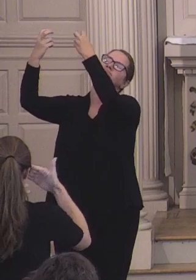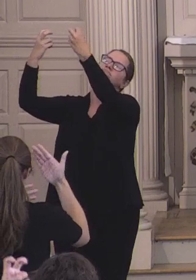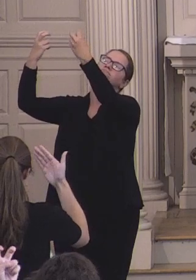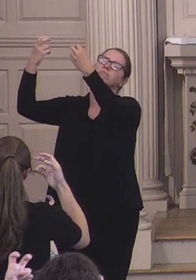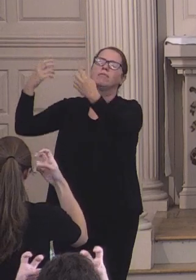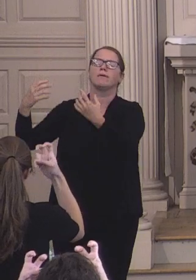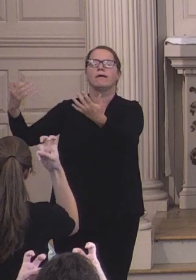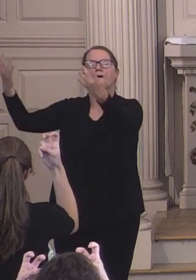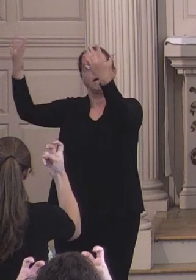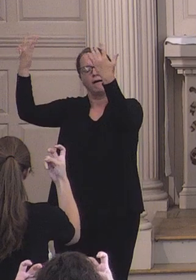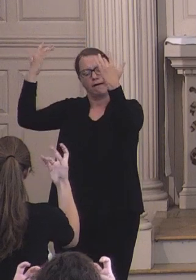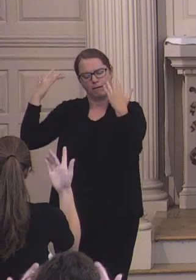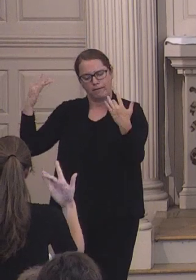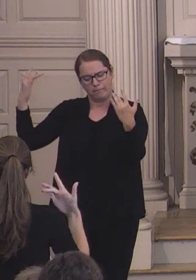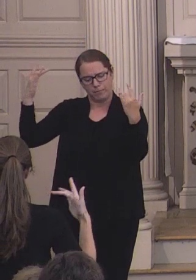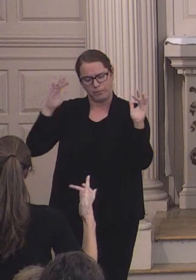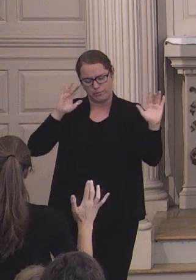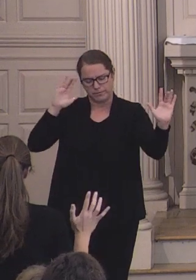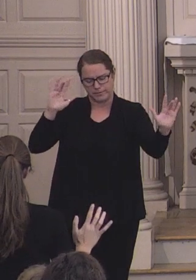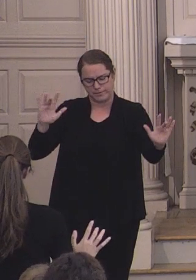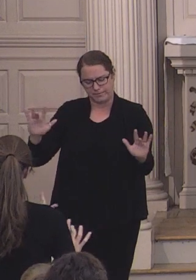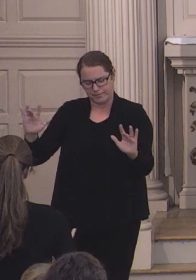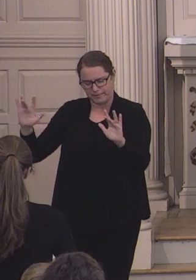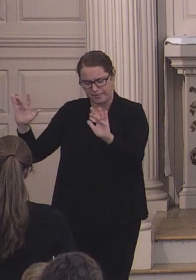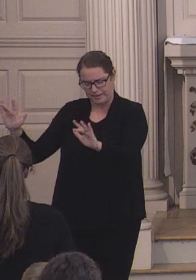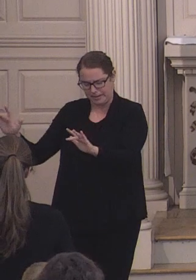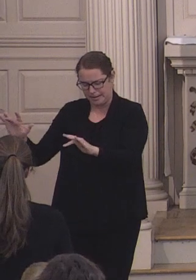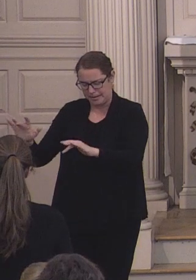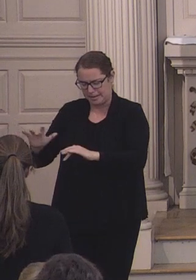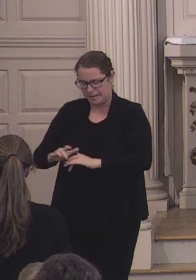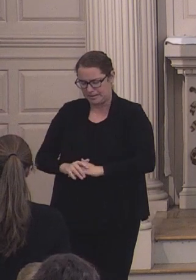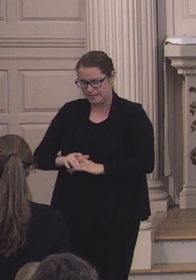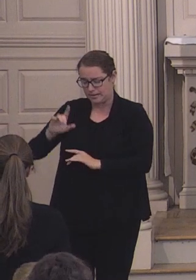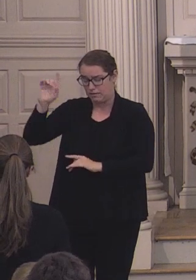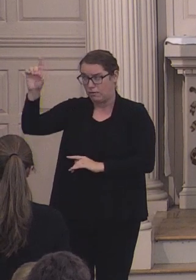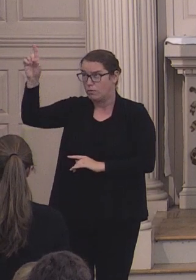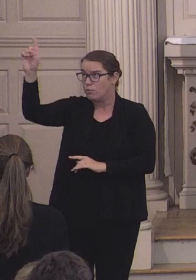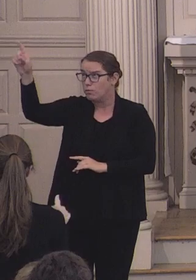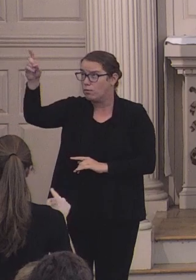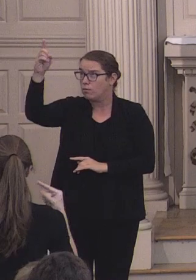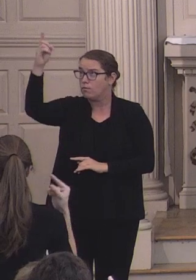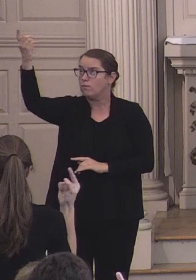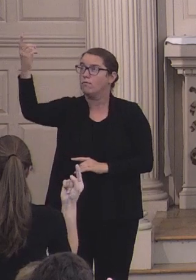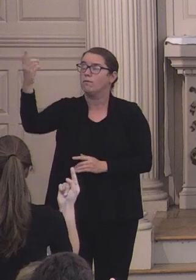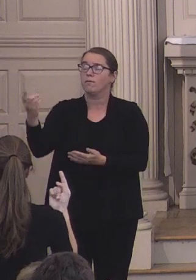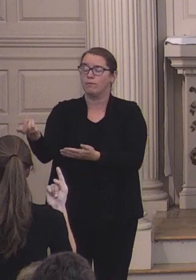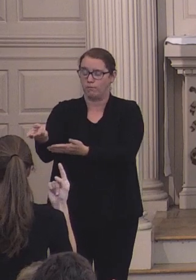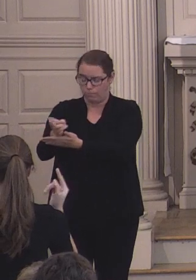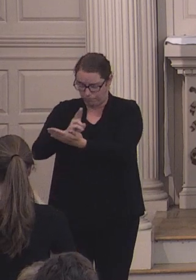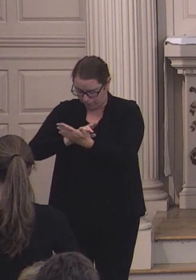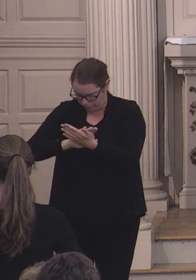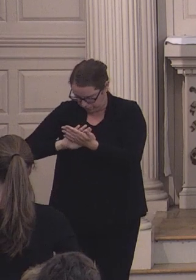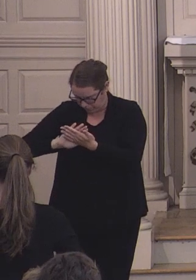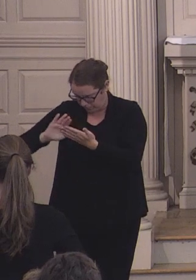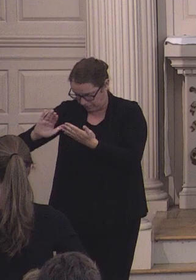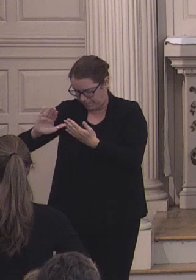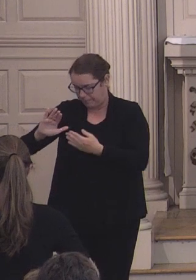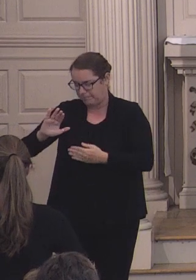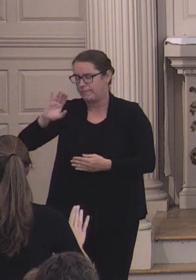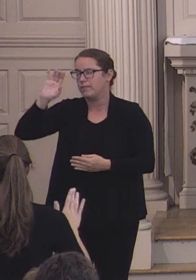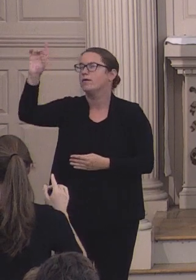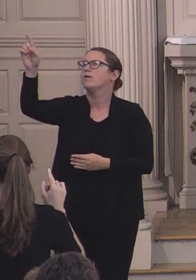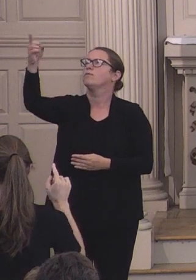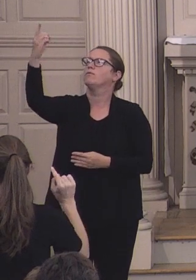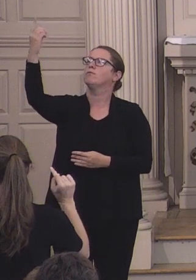the Father. Have mercy on us. For you alone are the Holy